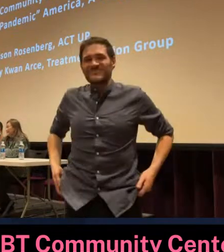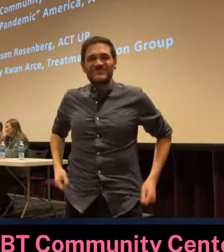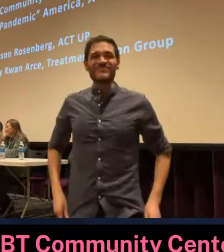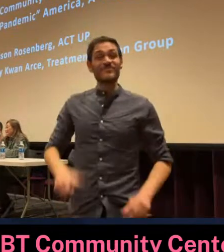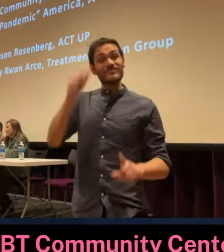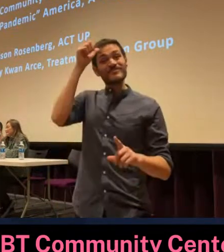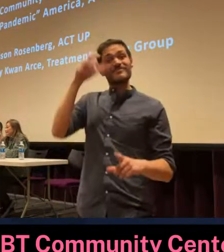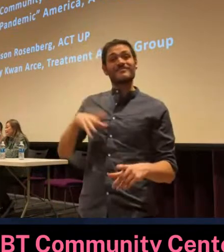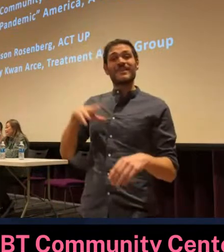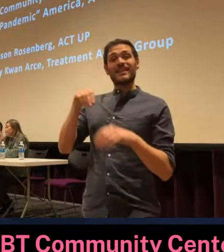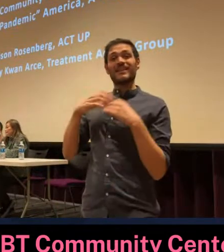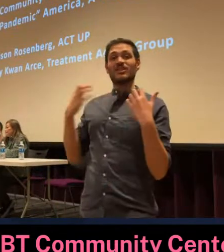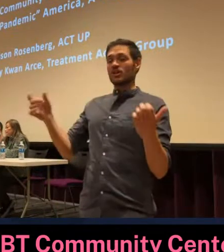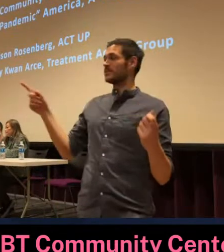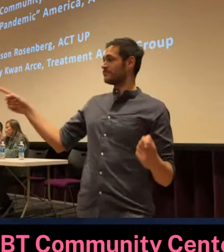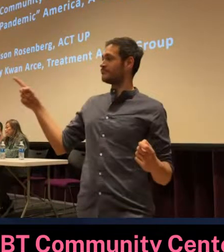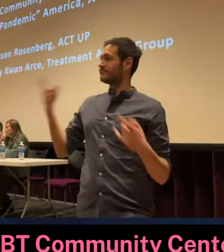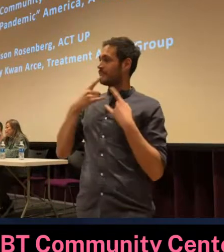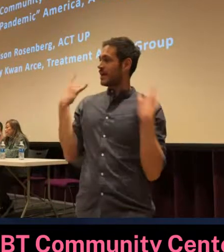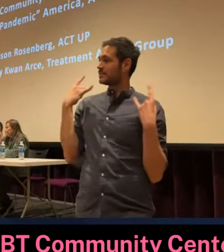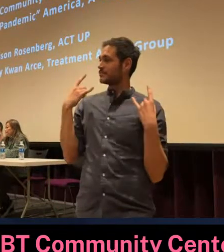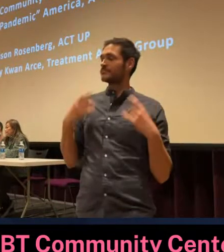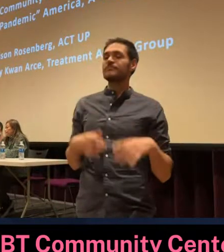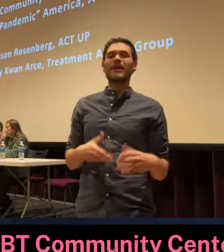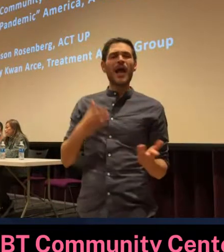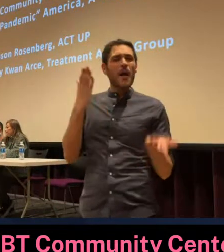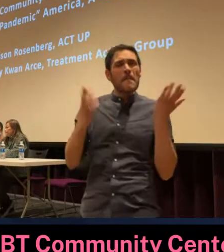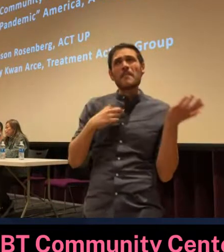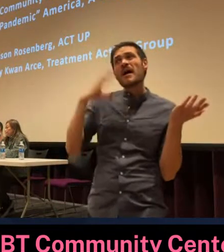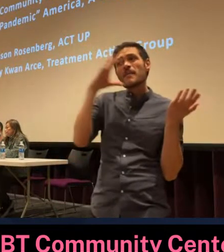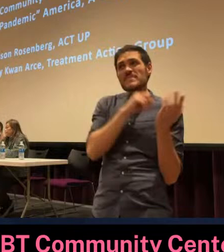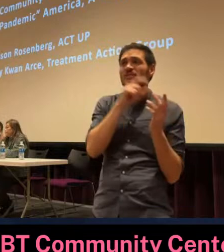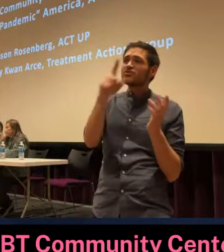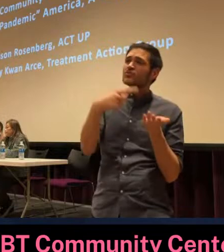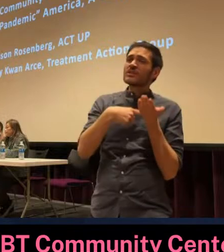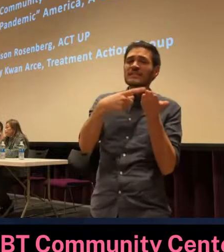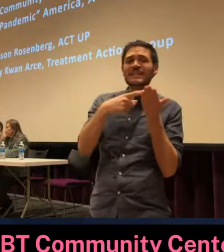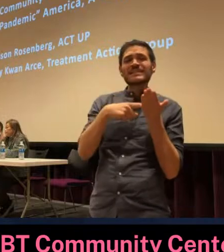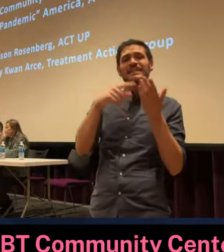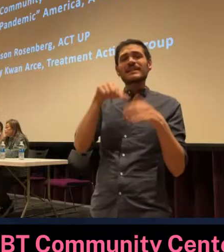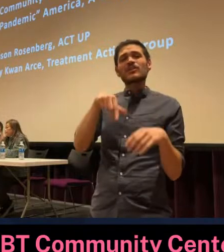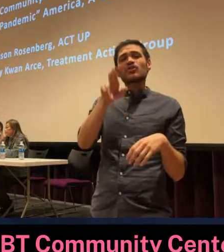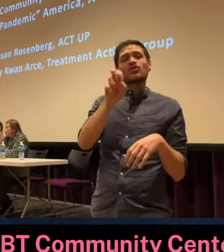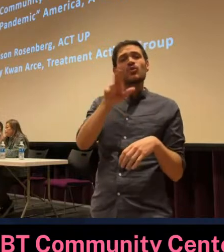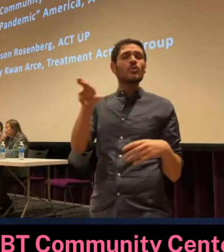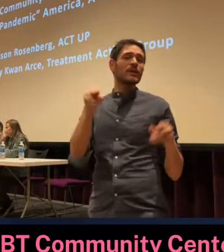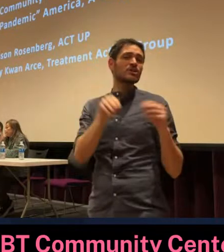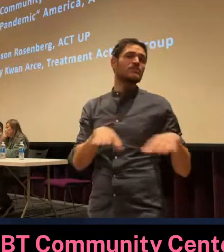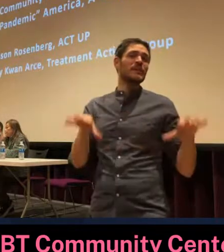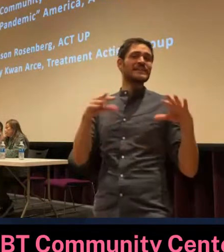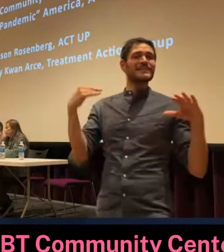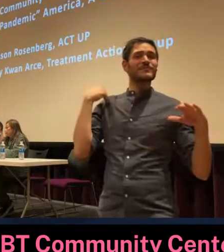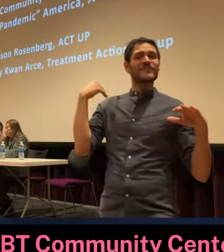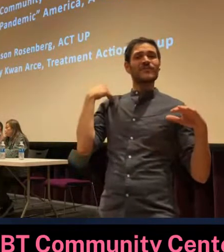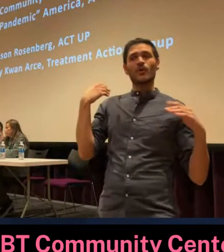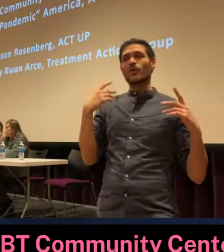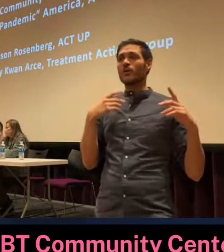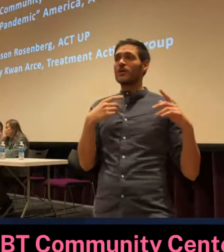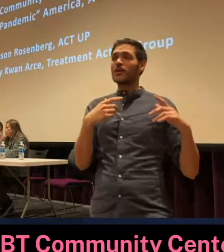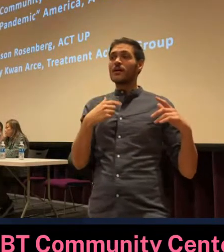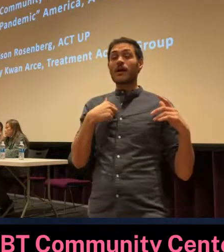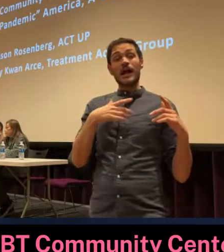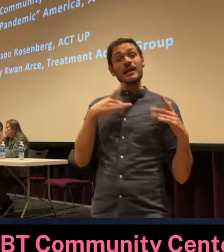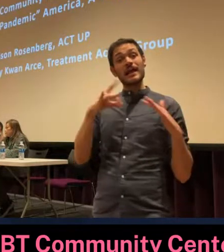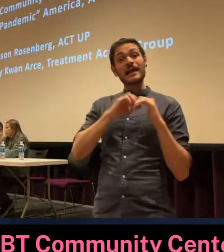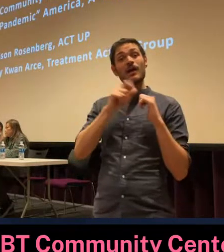I may have missed this, and I know that you were talking about different queer spaces earlier on, and I appreciate that you were talking about ways that you were reaching out to some of